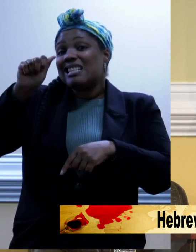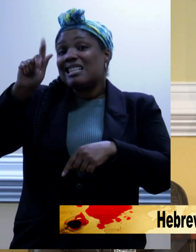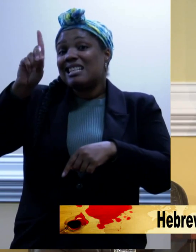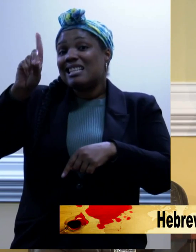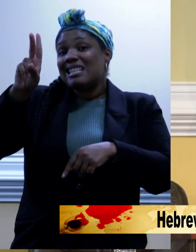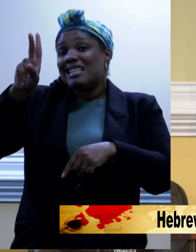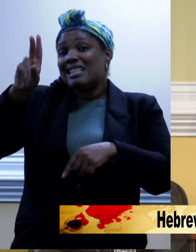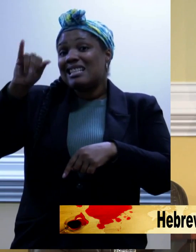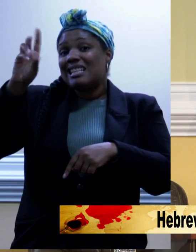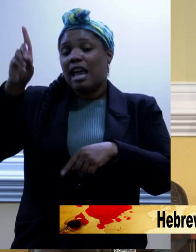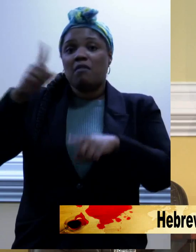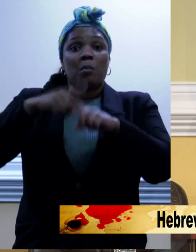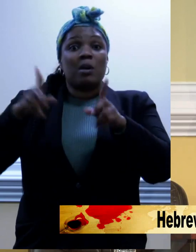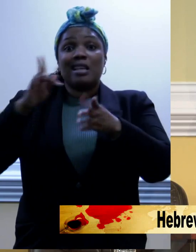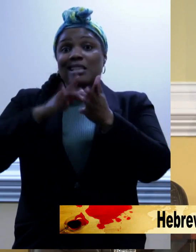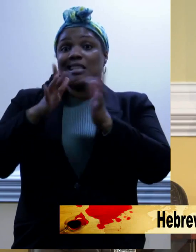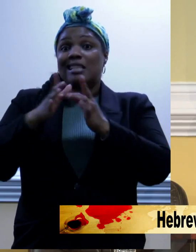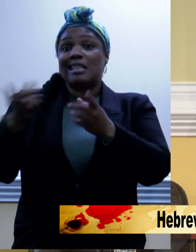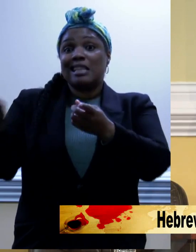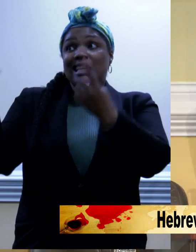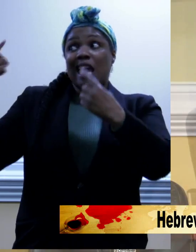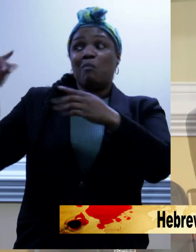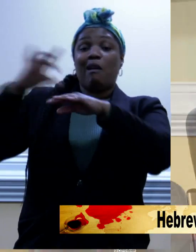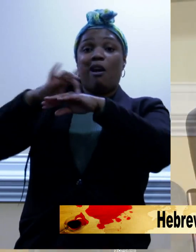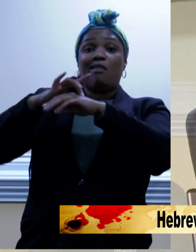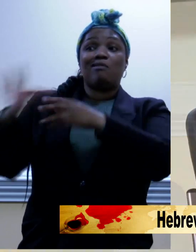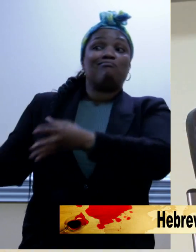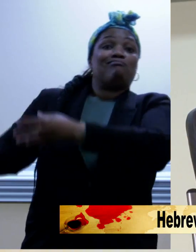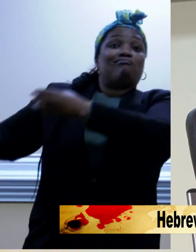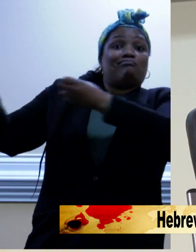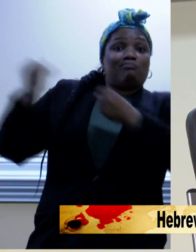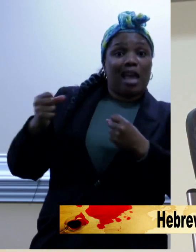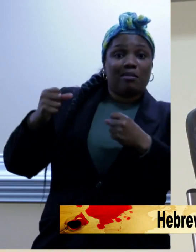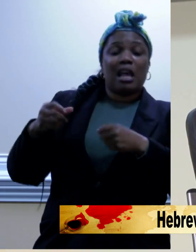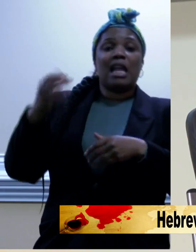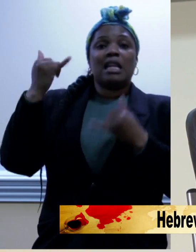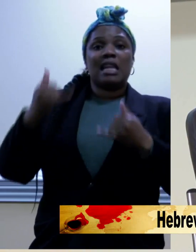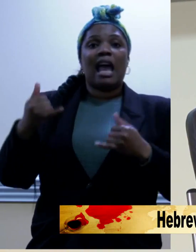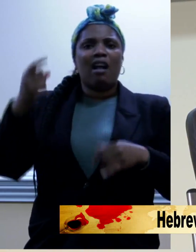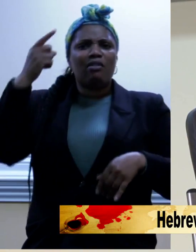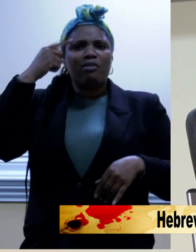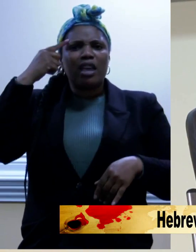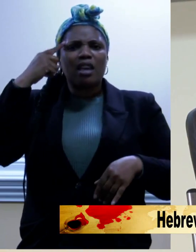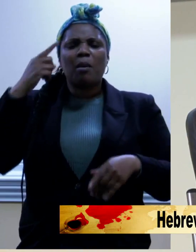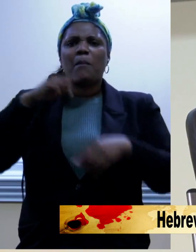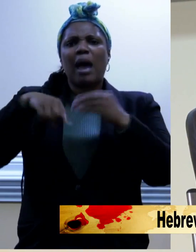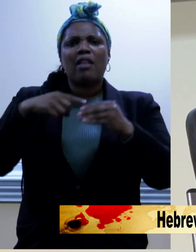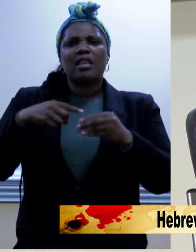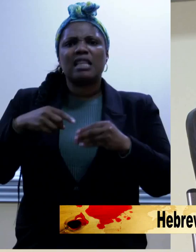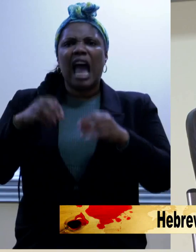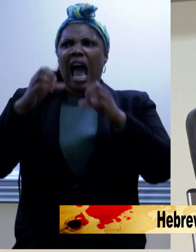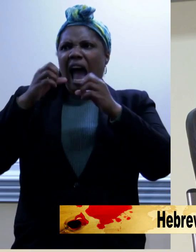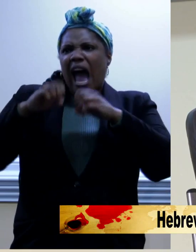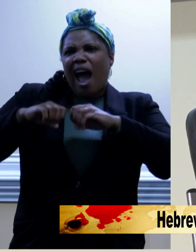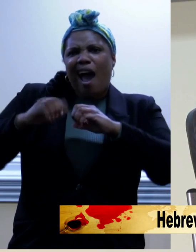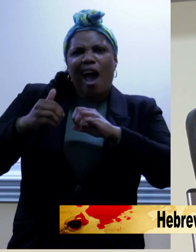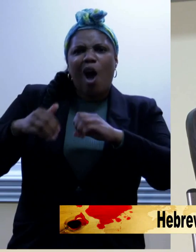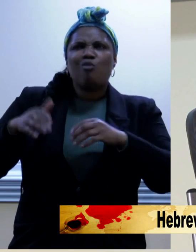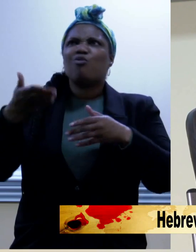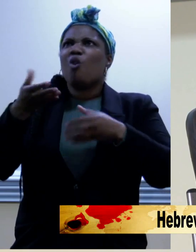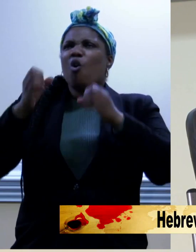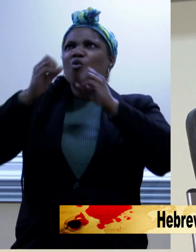have something on it. But keep reading. What verse? Verse 4. Go ahead. Now consider how great this man was, unto whom